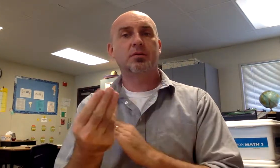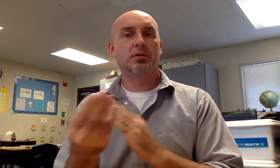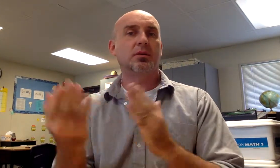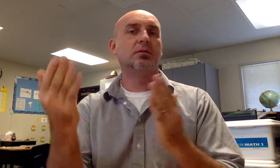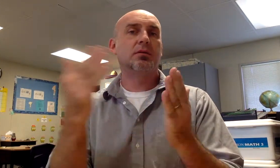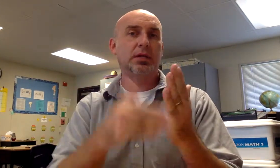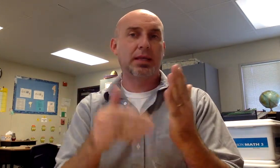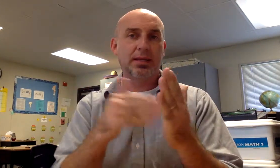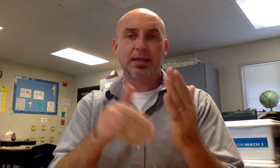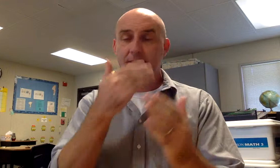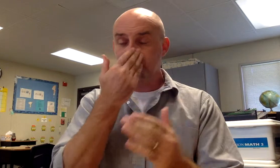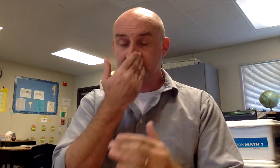material again and again